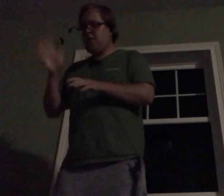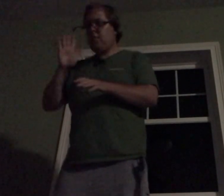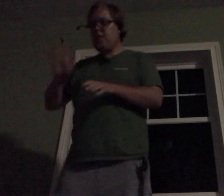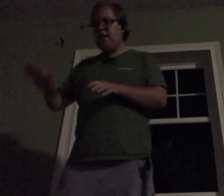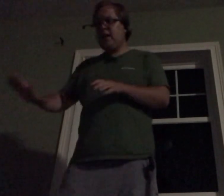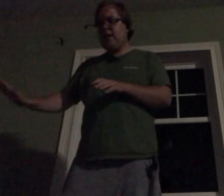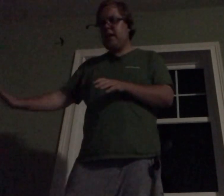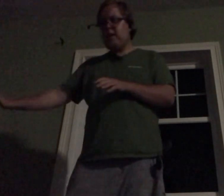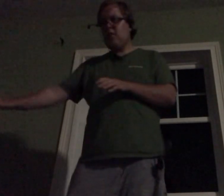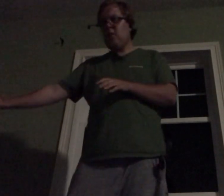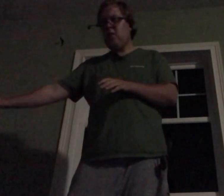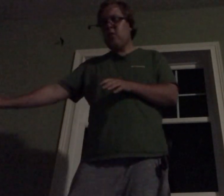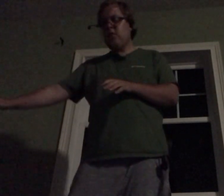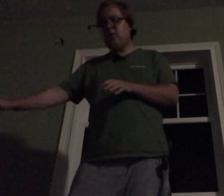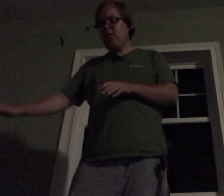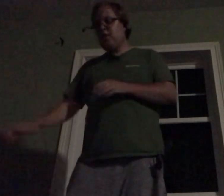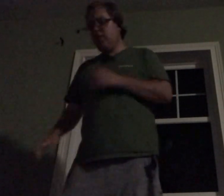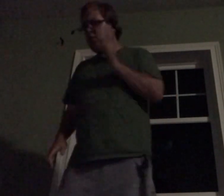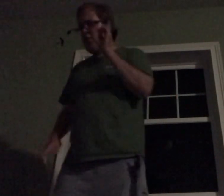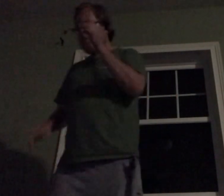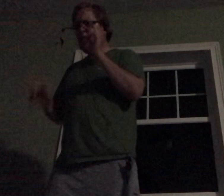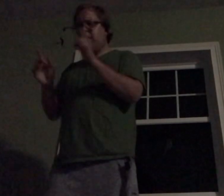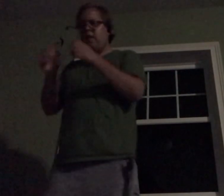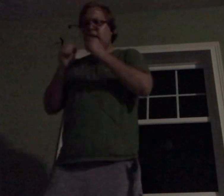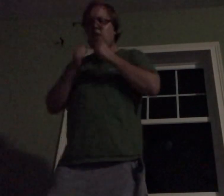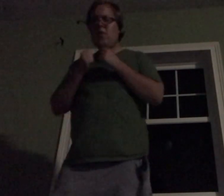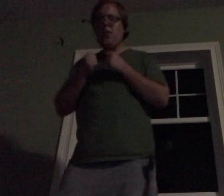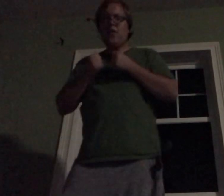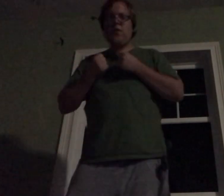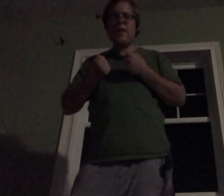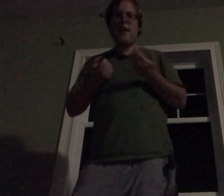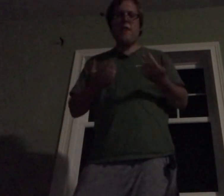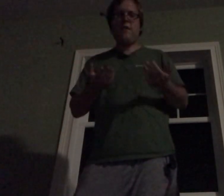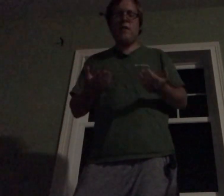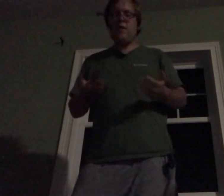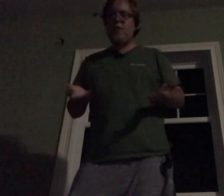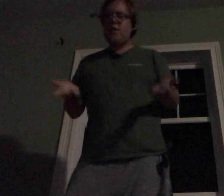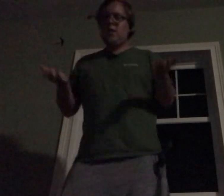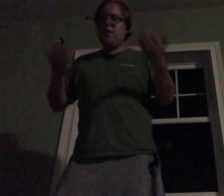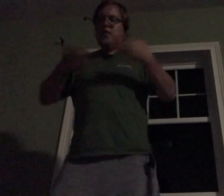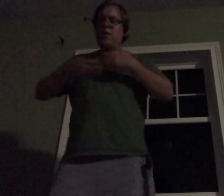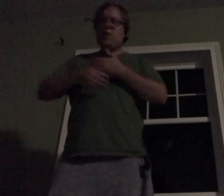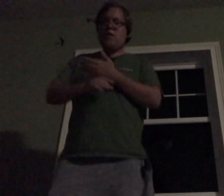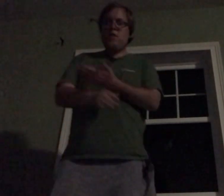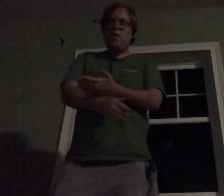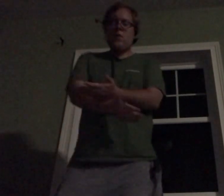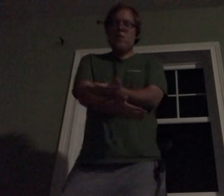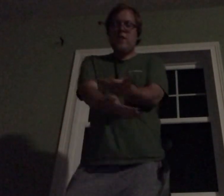Ignore the haters. Just believe in yourself. You can do this.